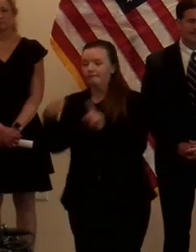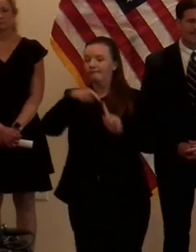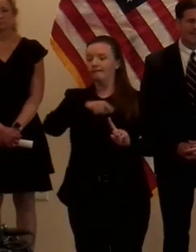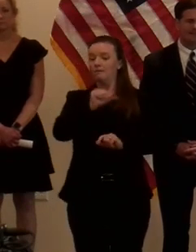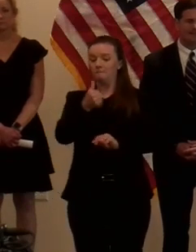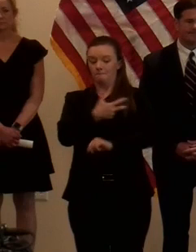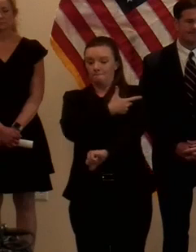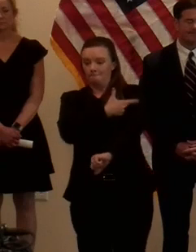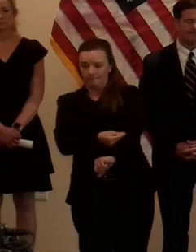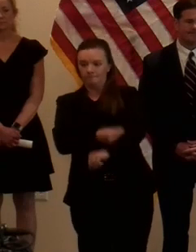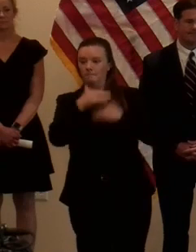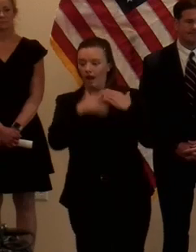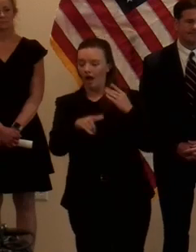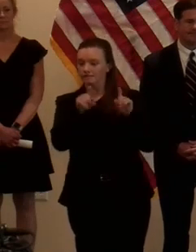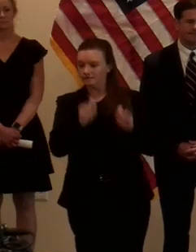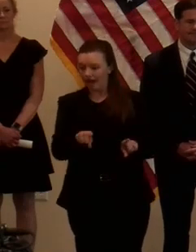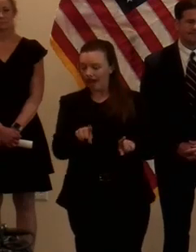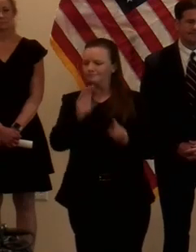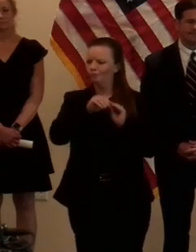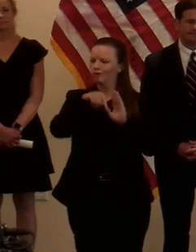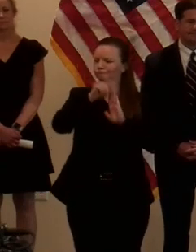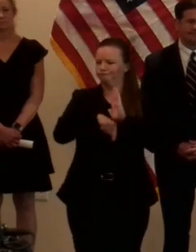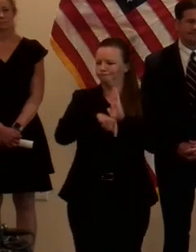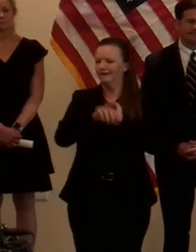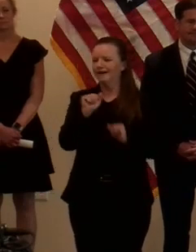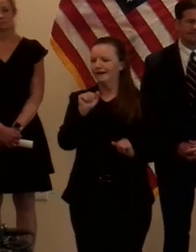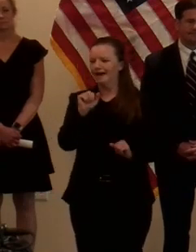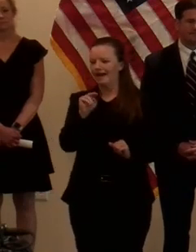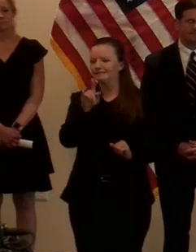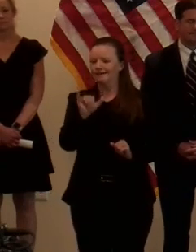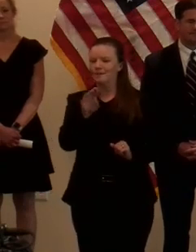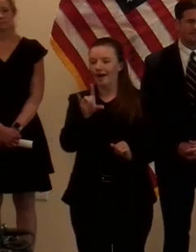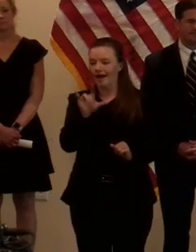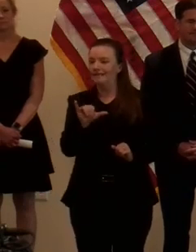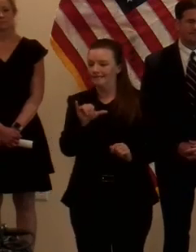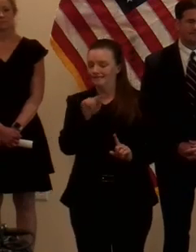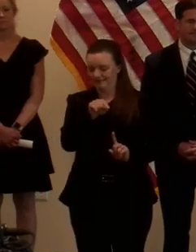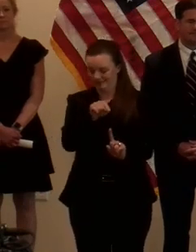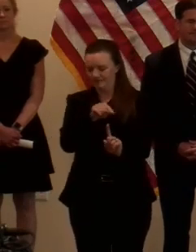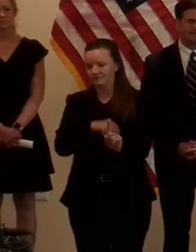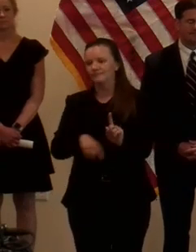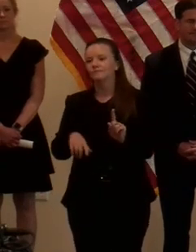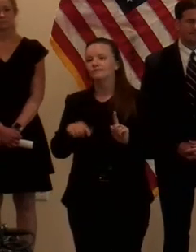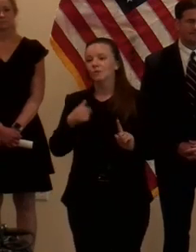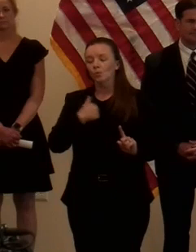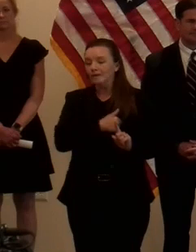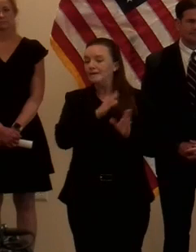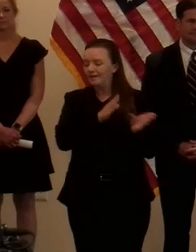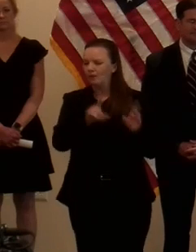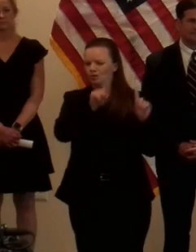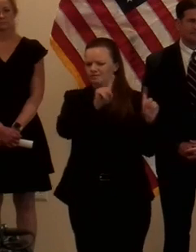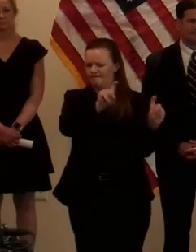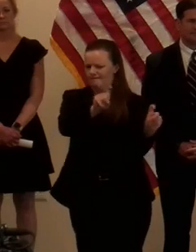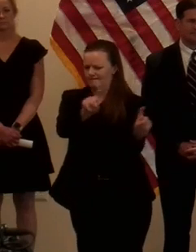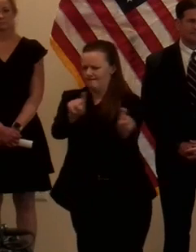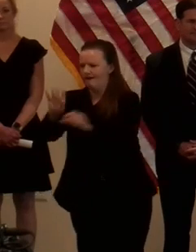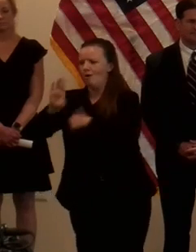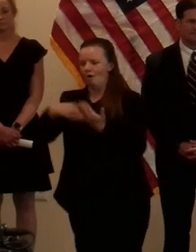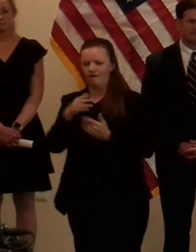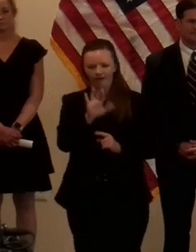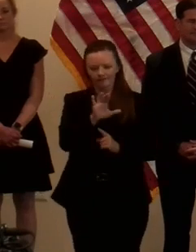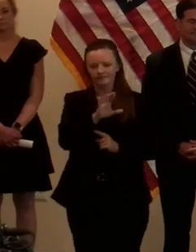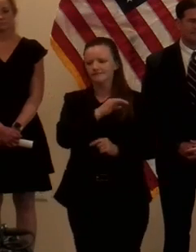blood test. It's an antibody test. We have plans to test every one of our faculty members, our